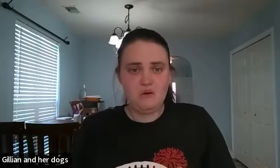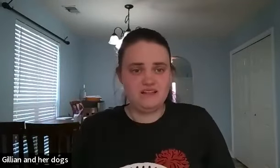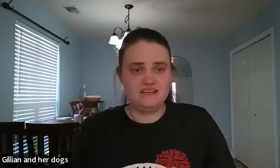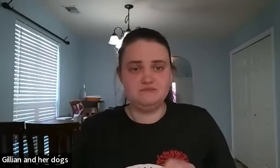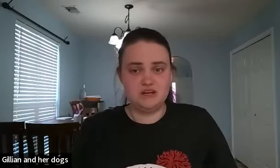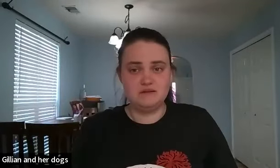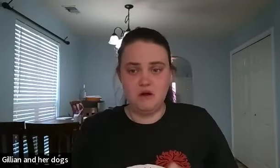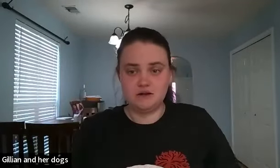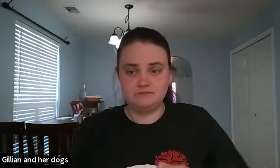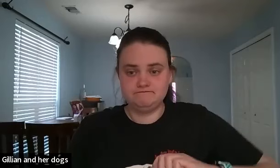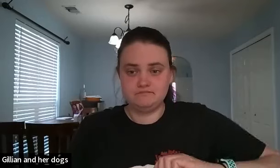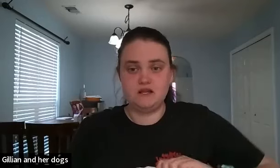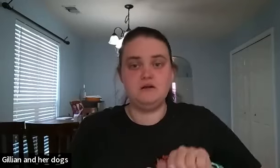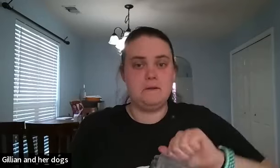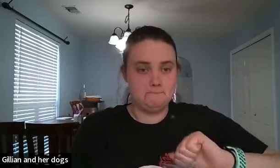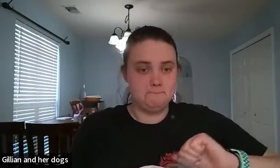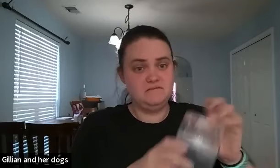Well, I keep chugging my water. Okay, perfect.